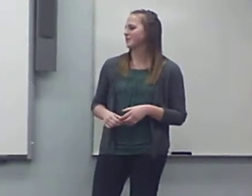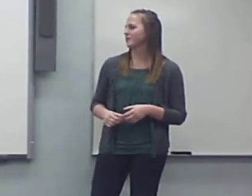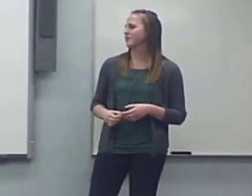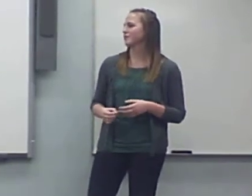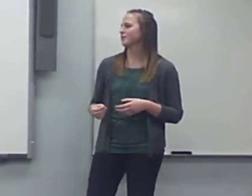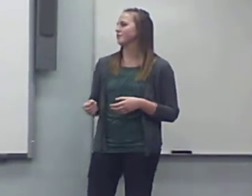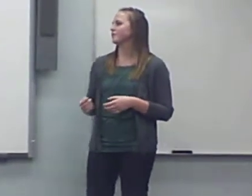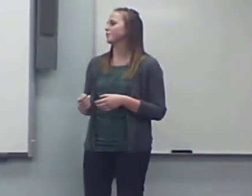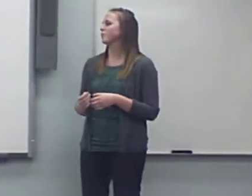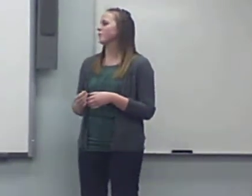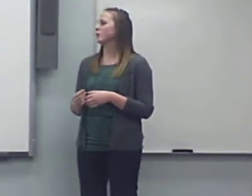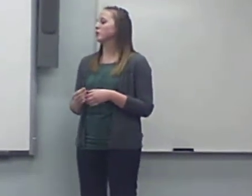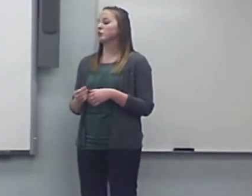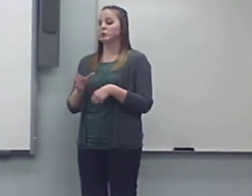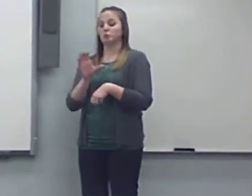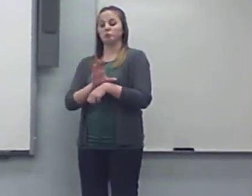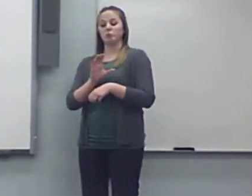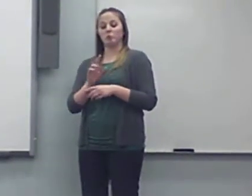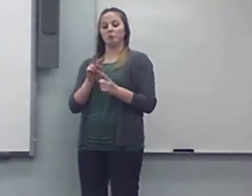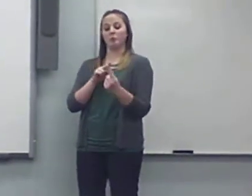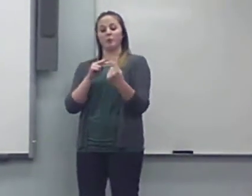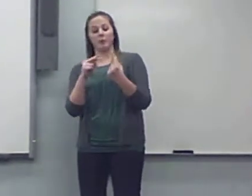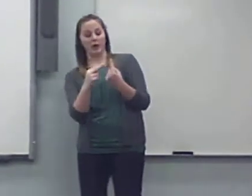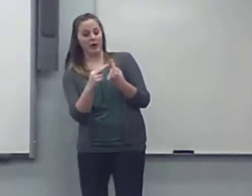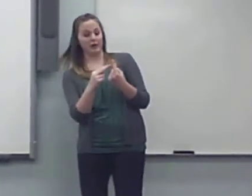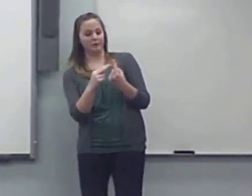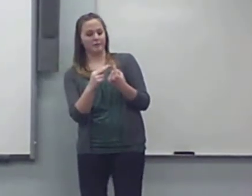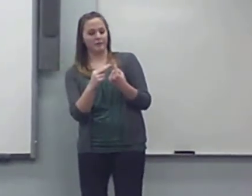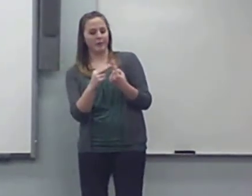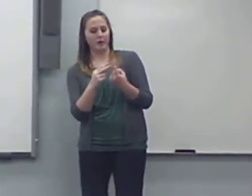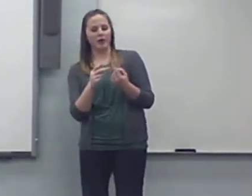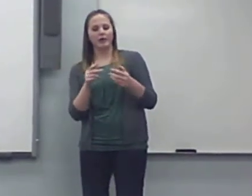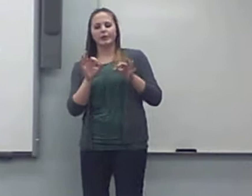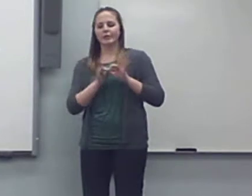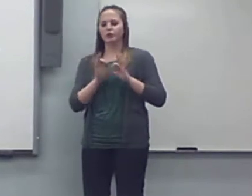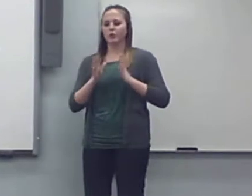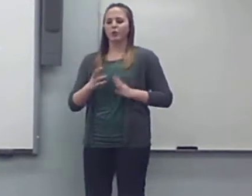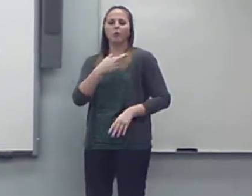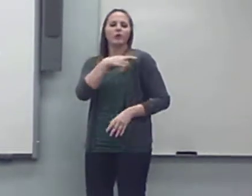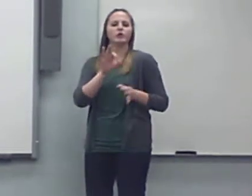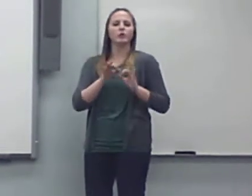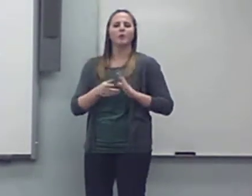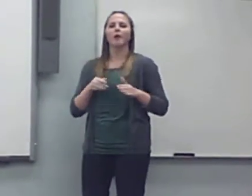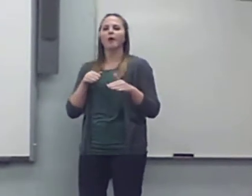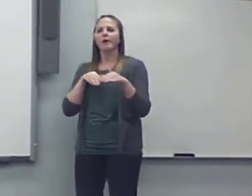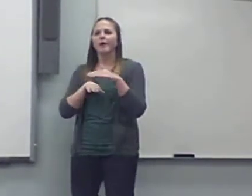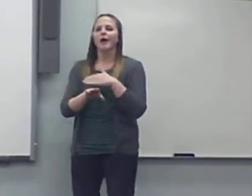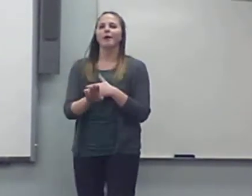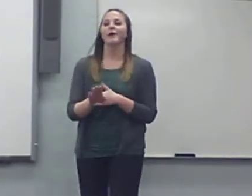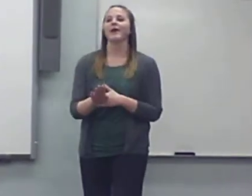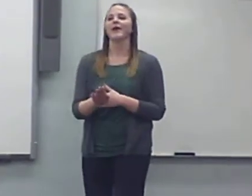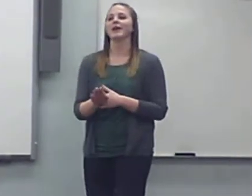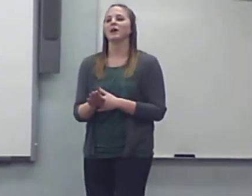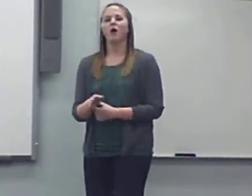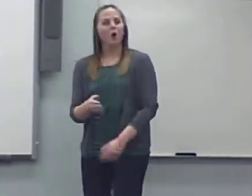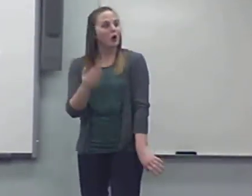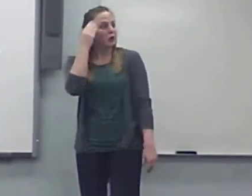churches' prospective interpreters were, well, if you know a little sign language, you're good, right? So we had a